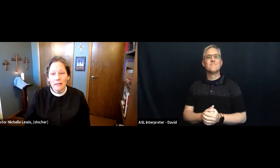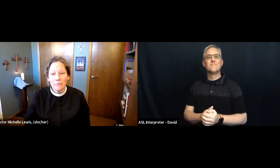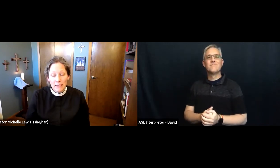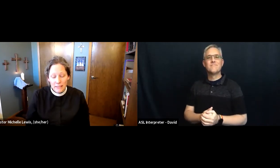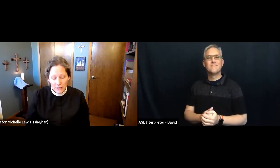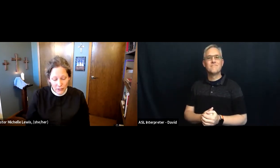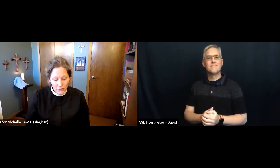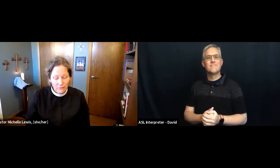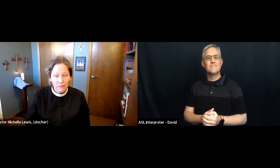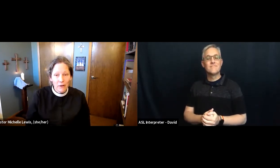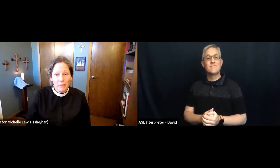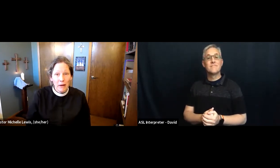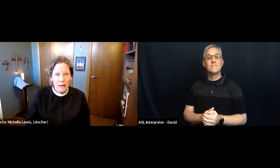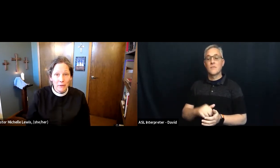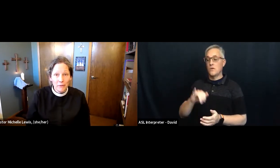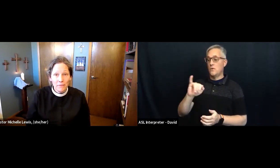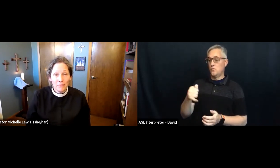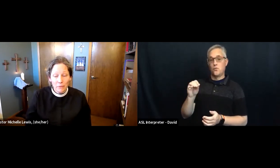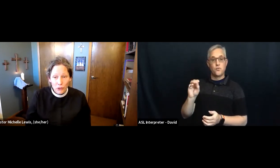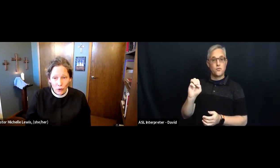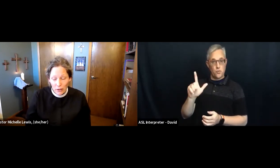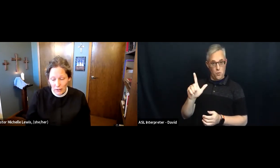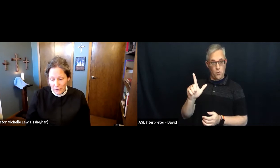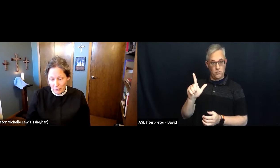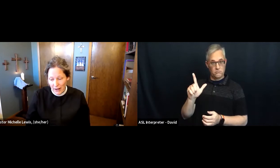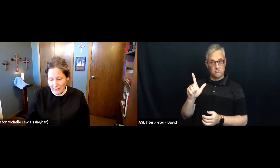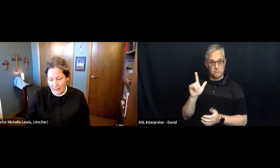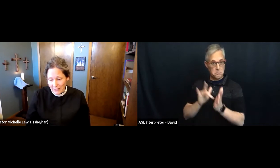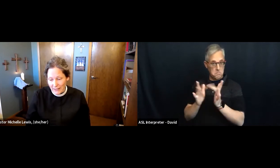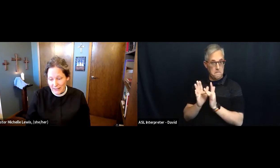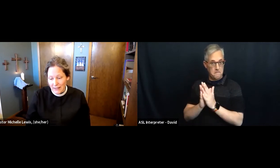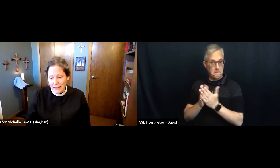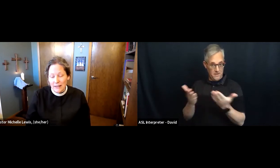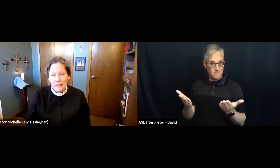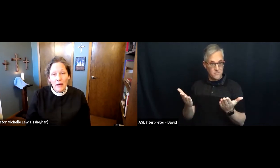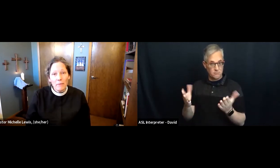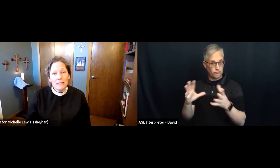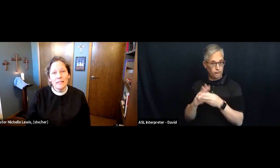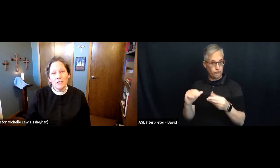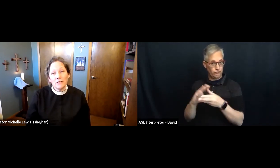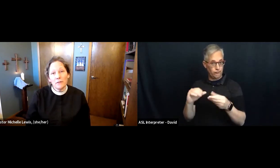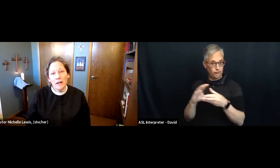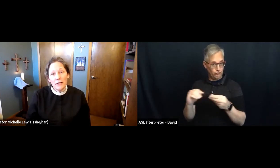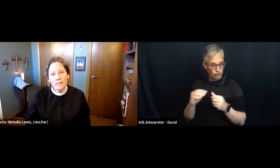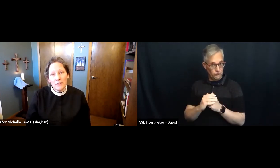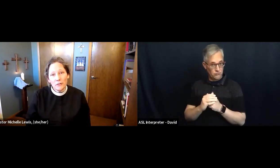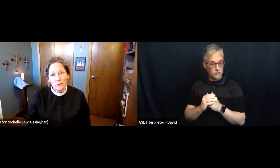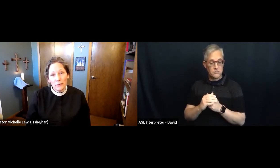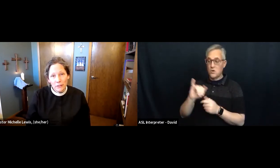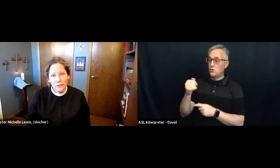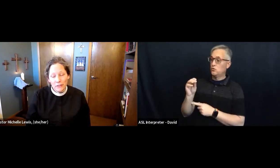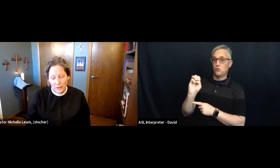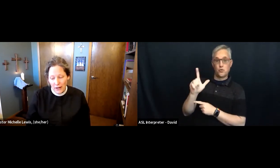that the message from the Bible, from Joel, the prophet, that message is for us